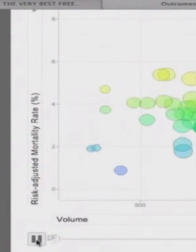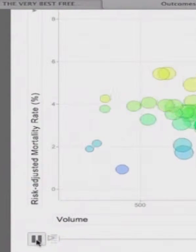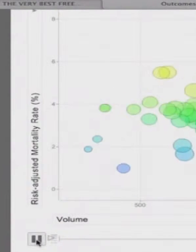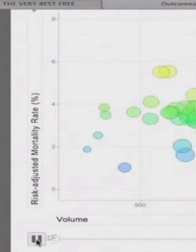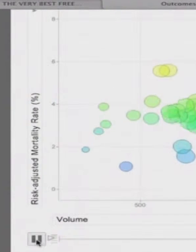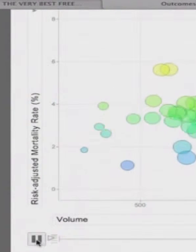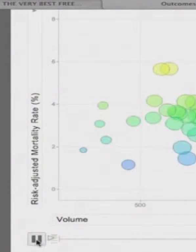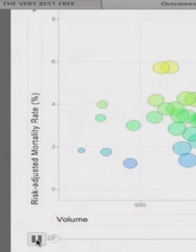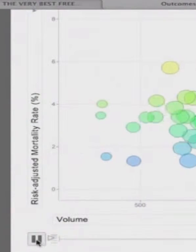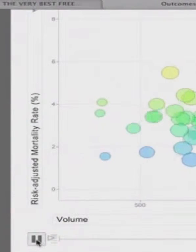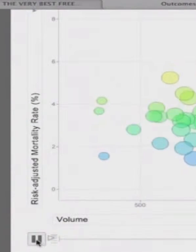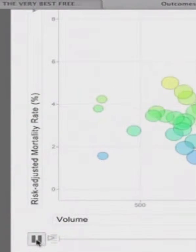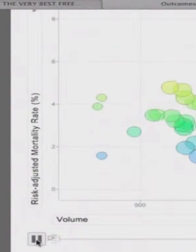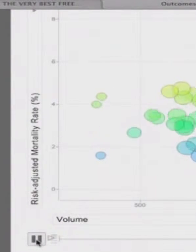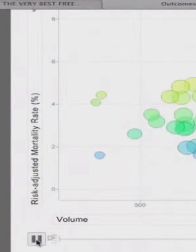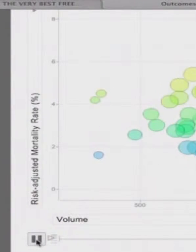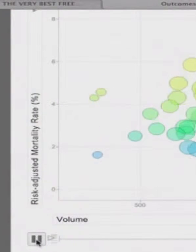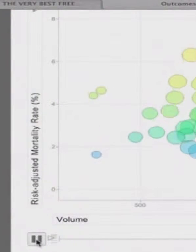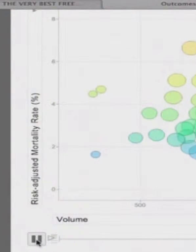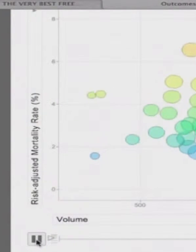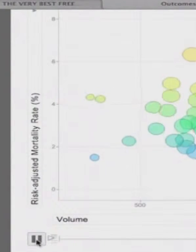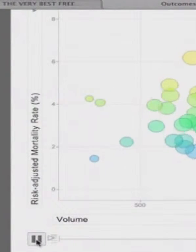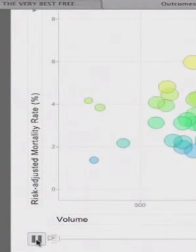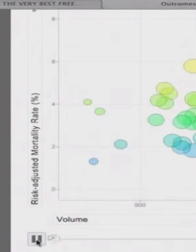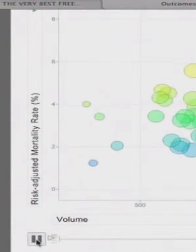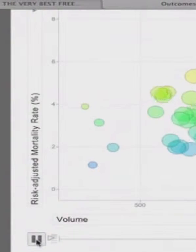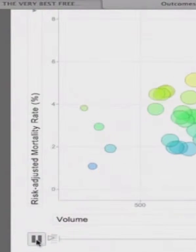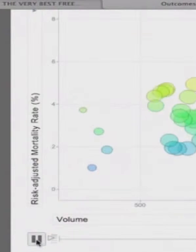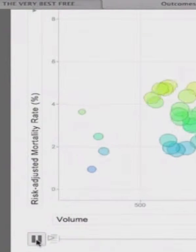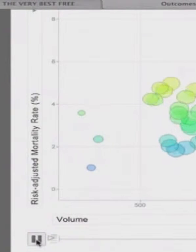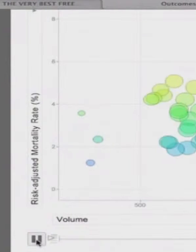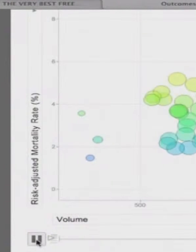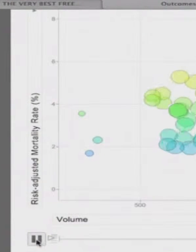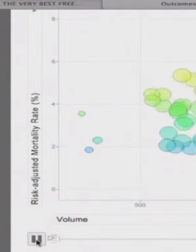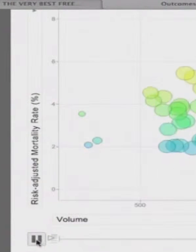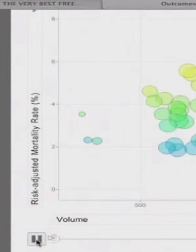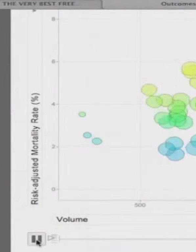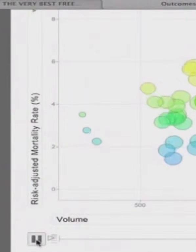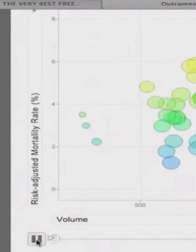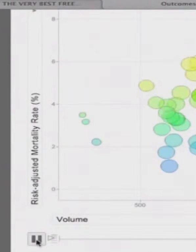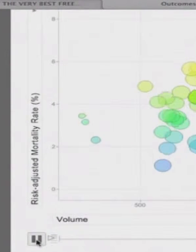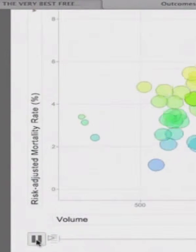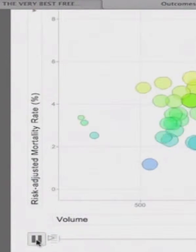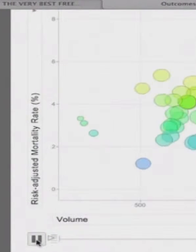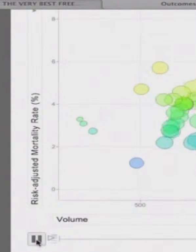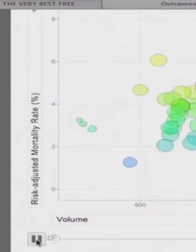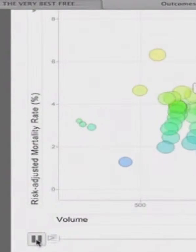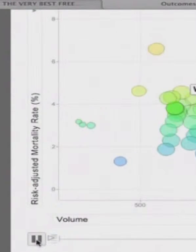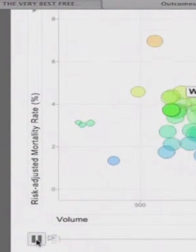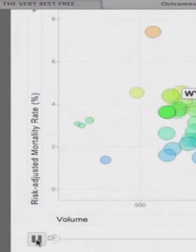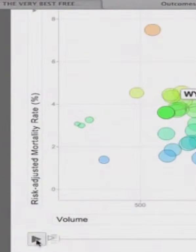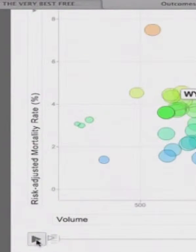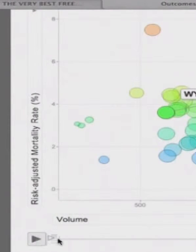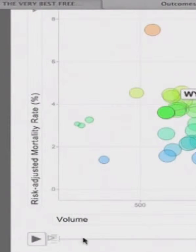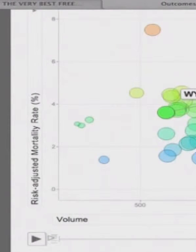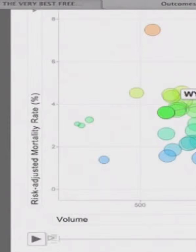the smaller blobs are smaller hospitals. And you can see kind of natural cause variation, things bobbing up and down. But what you can see also is some of